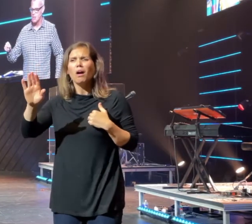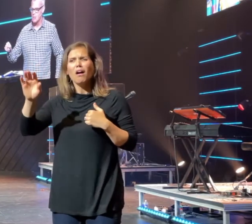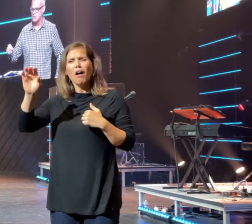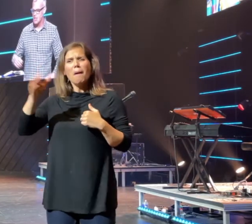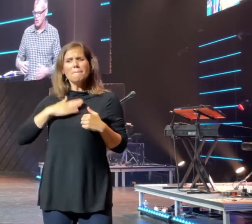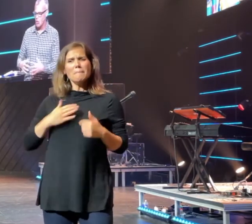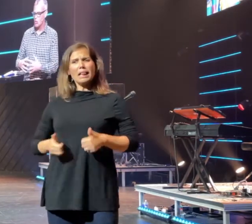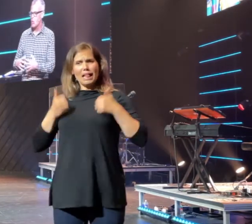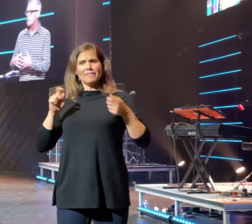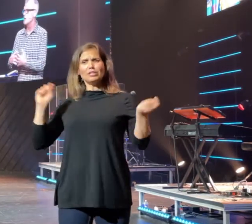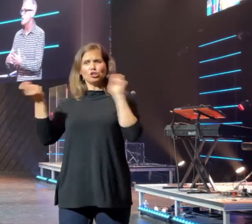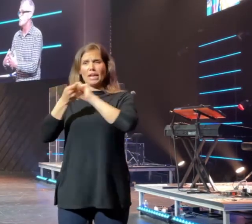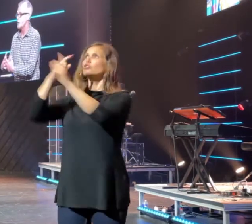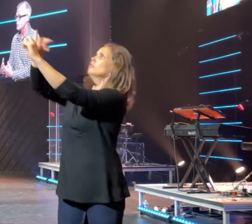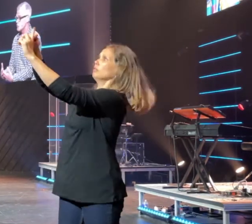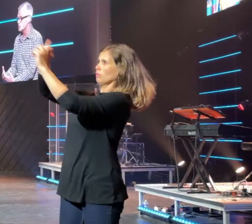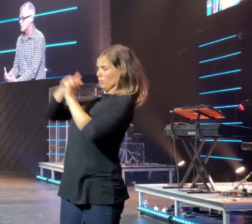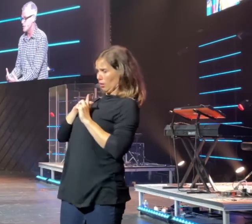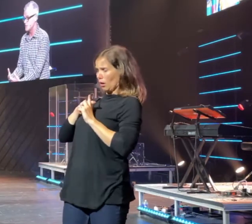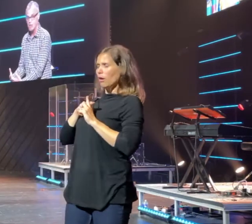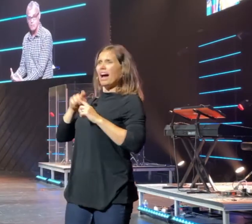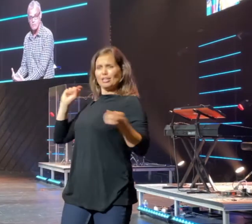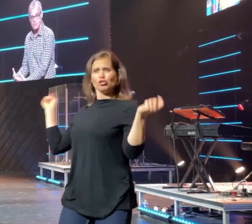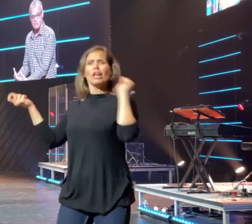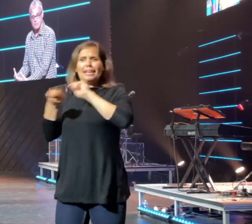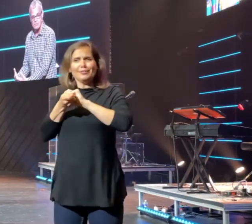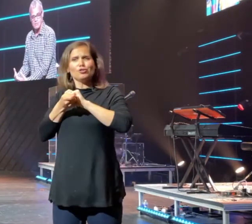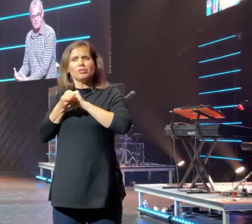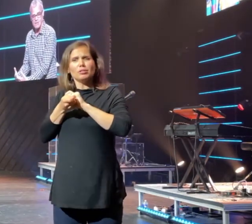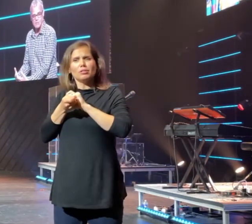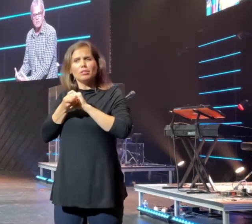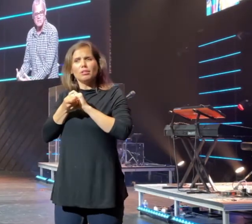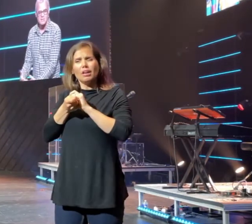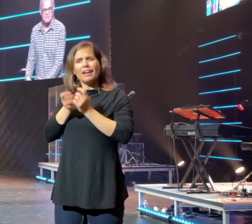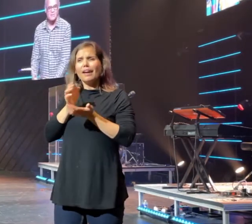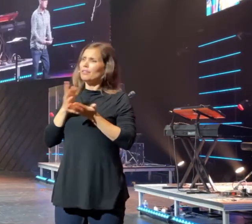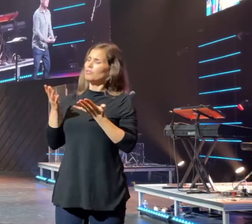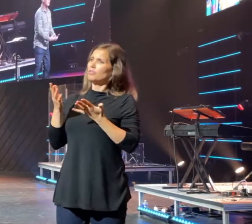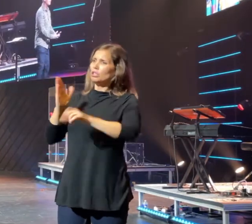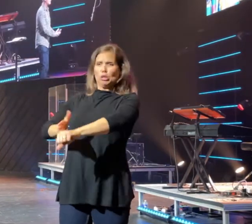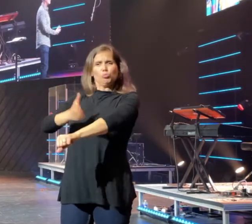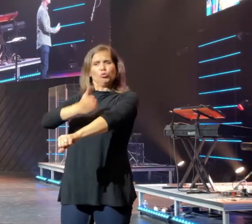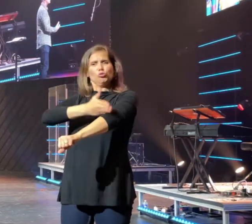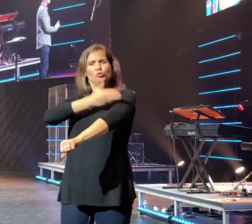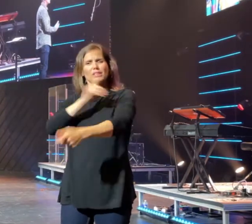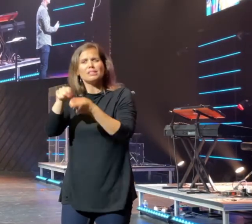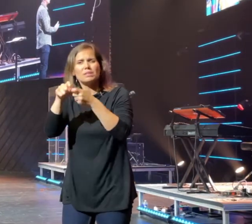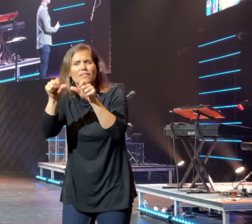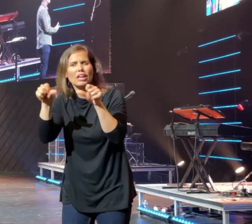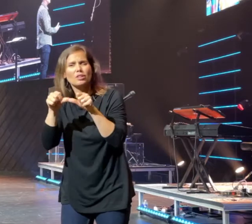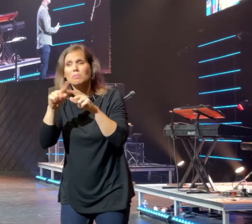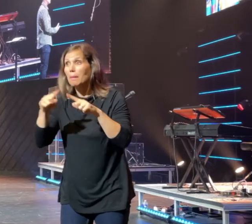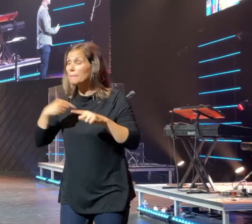right? I would say, although I've become a better version of myself, I realized I didn't become a whole